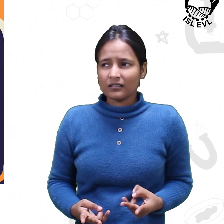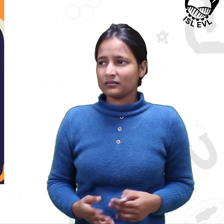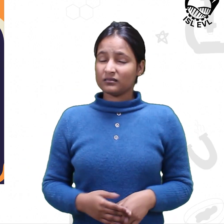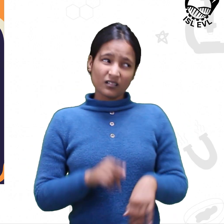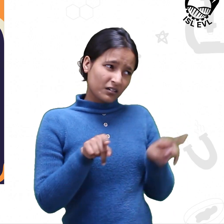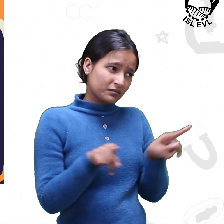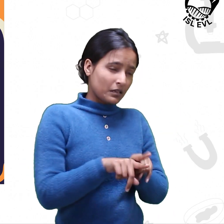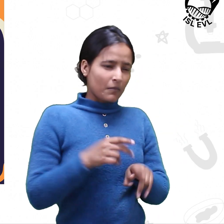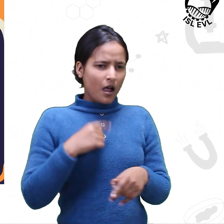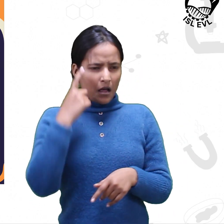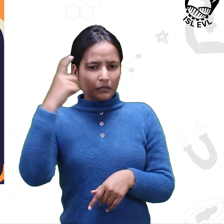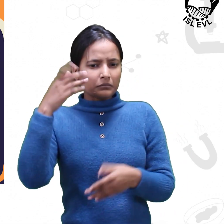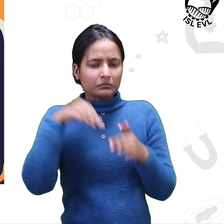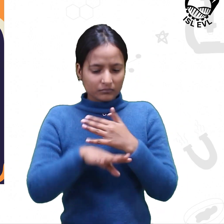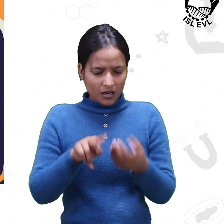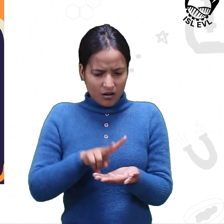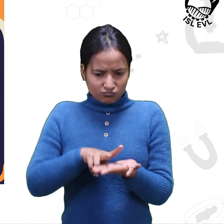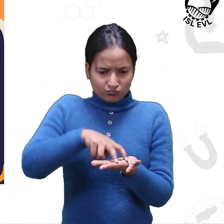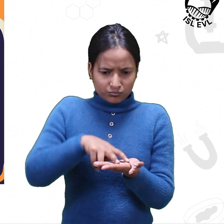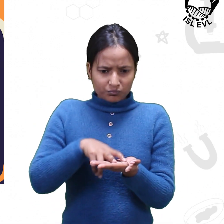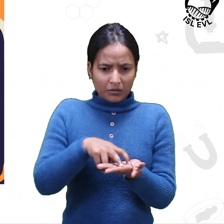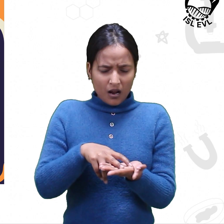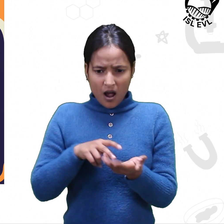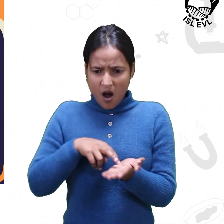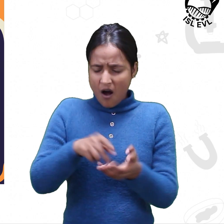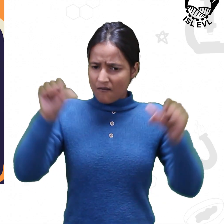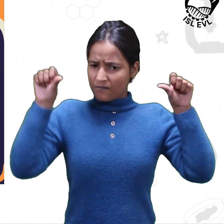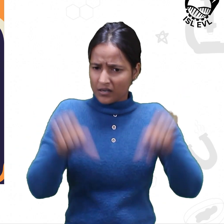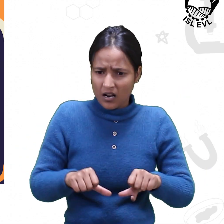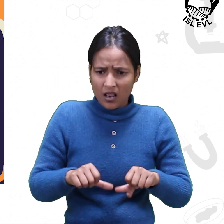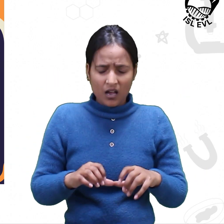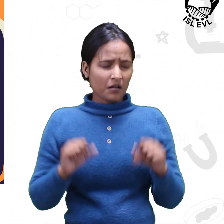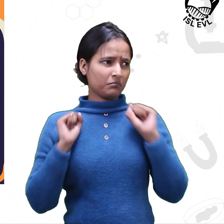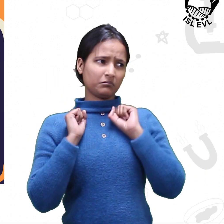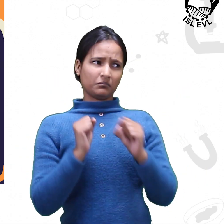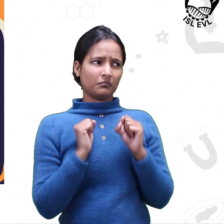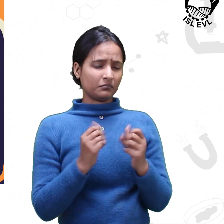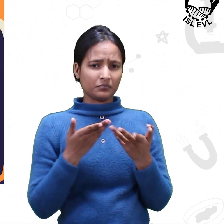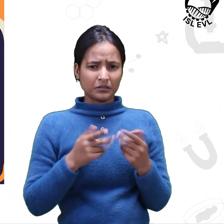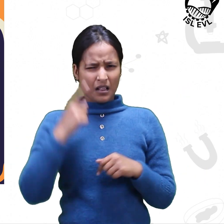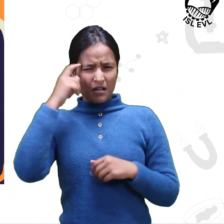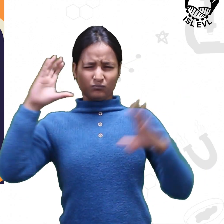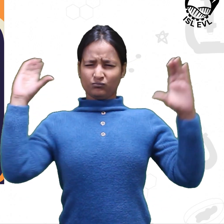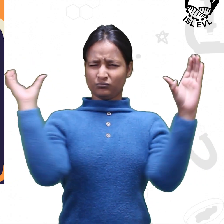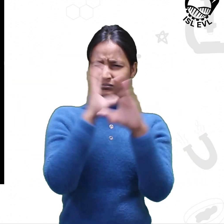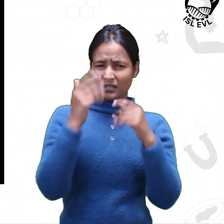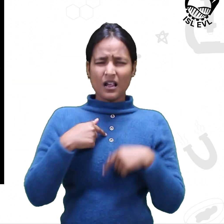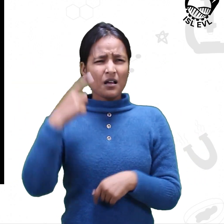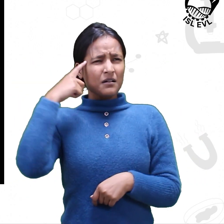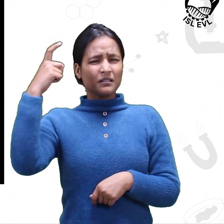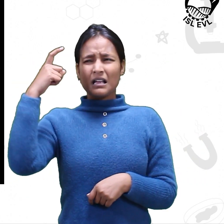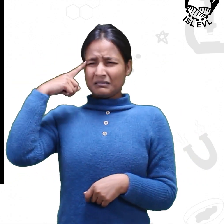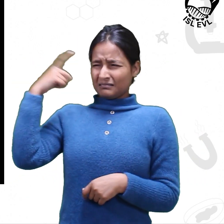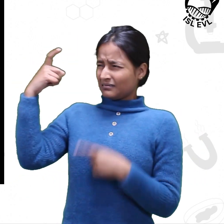get up from the bed and walk, but I couldn't. So weird. Dreams can sometimes really puzzle us. I